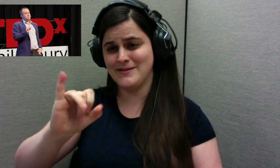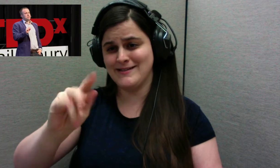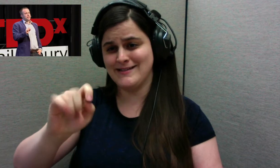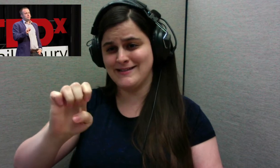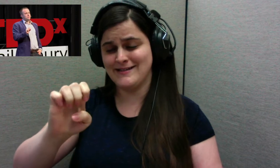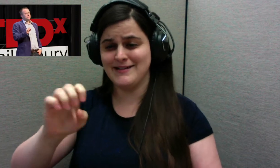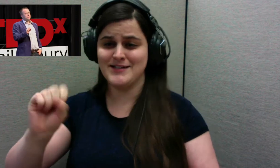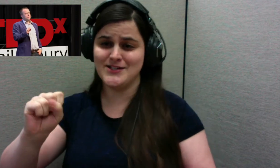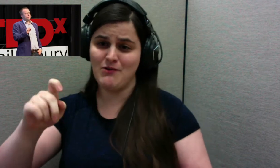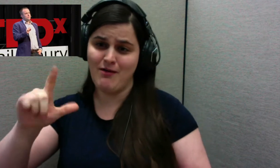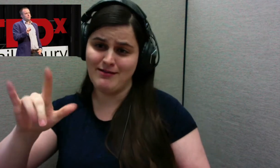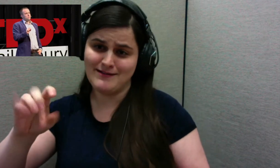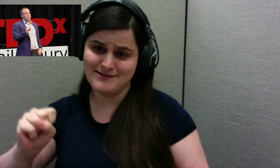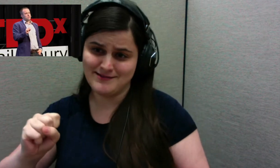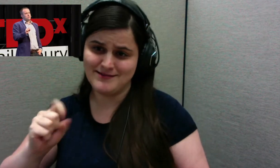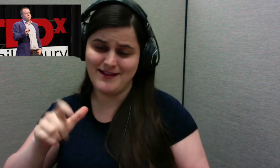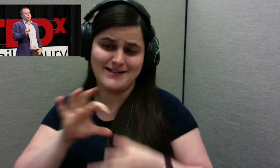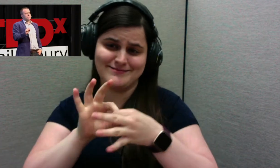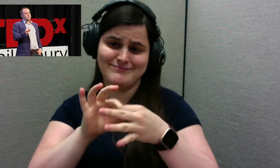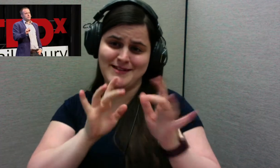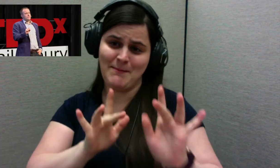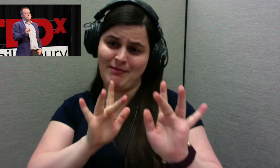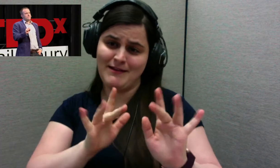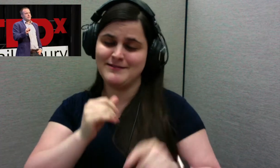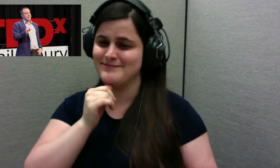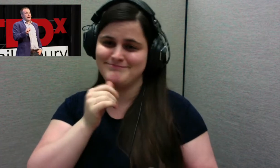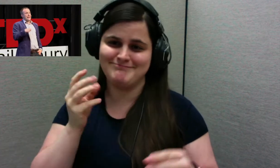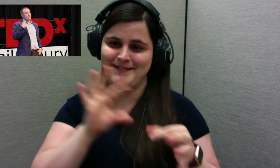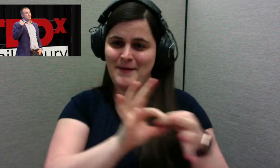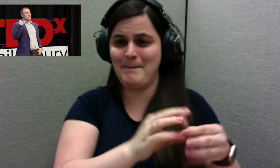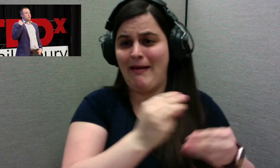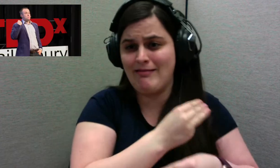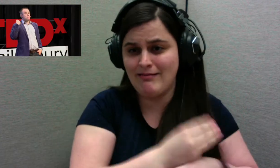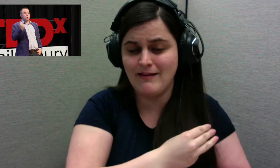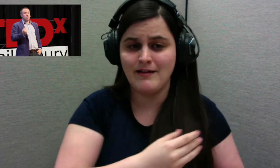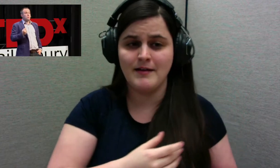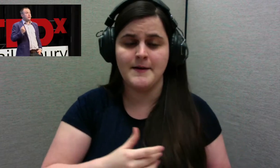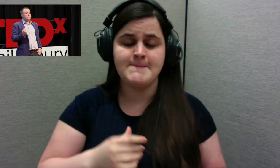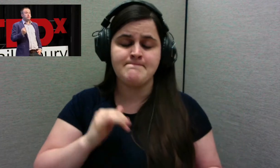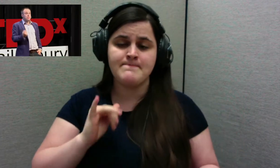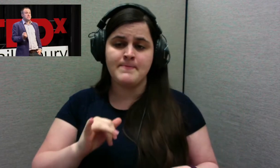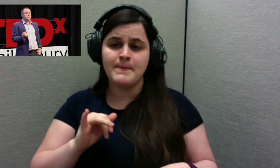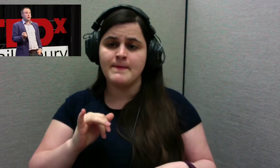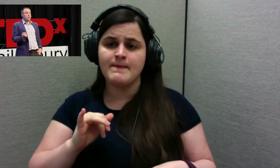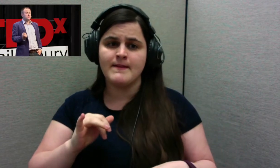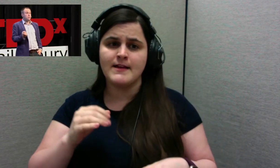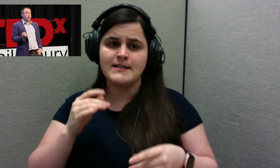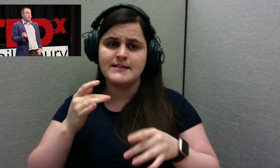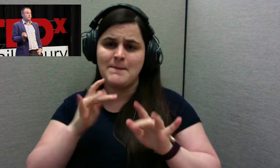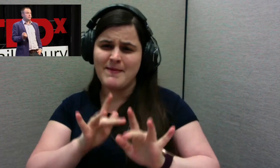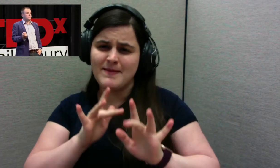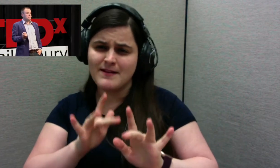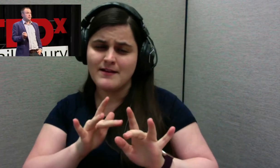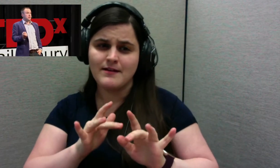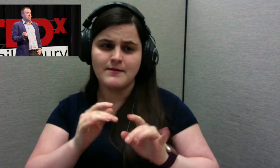Feeling sympathy with our surroundings allows us to boot up very primitive parts of our